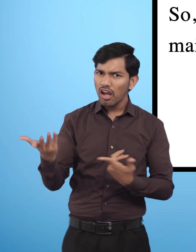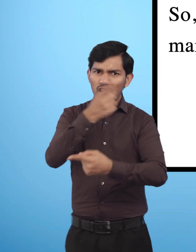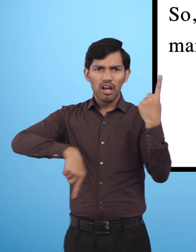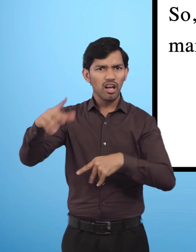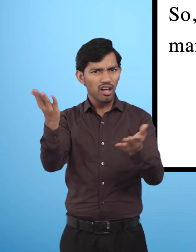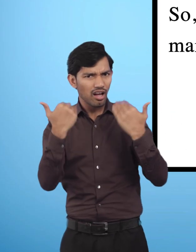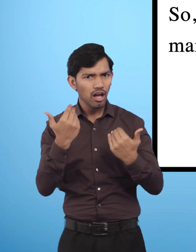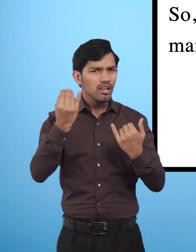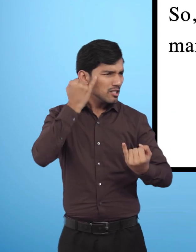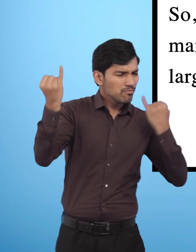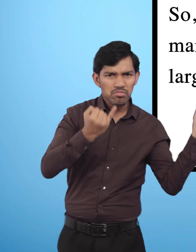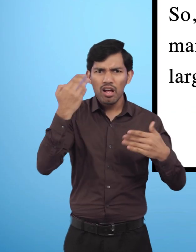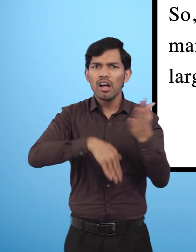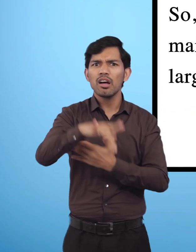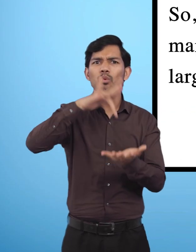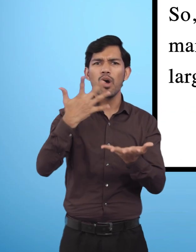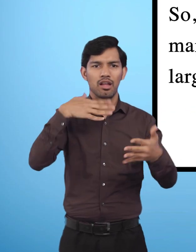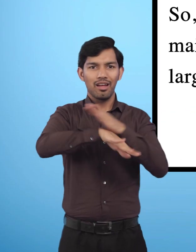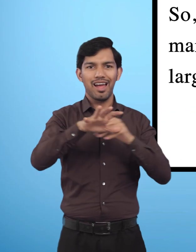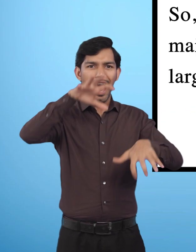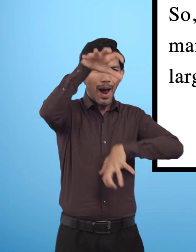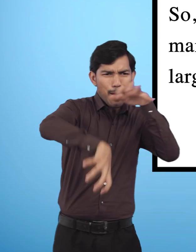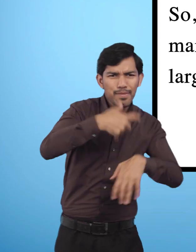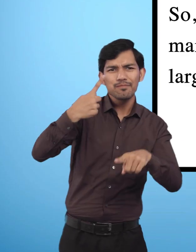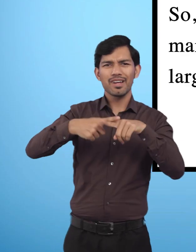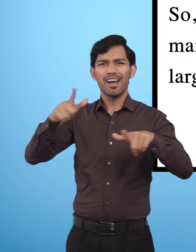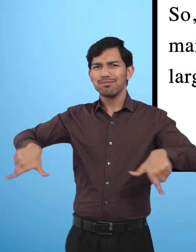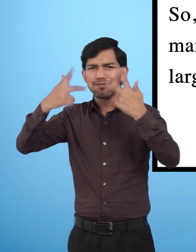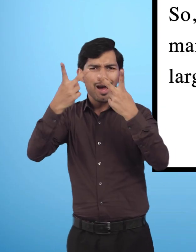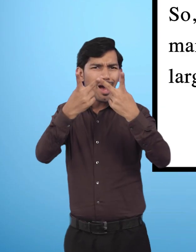Where do we find a large variety of plants or animals?